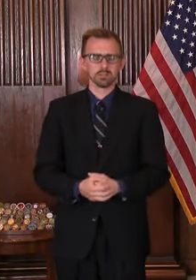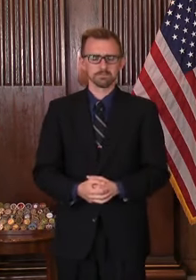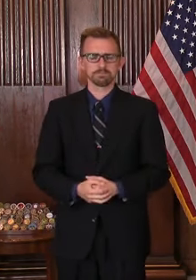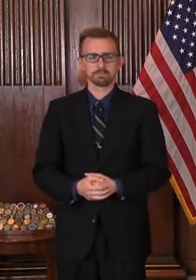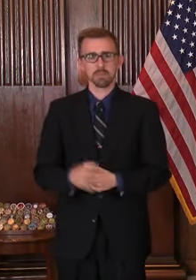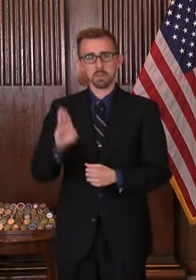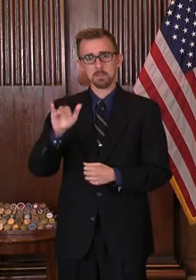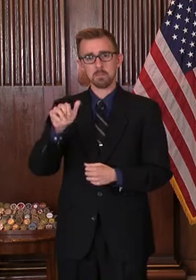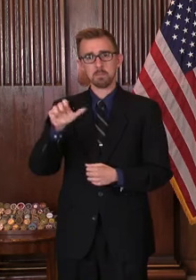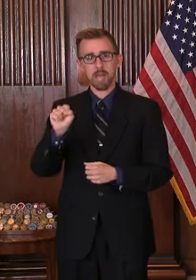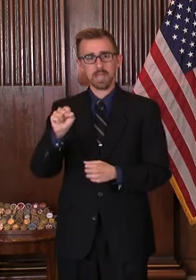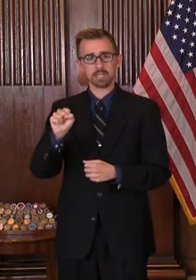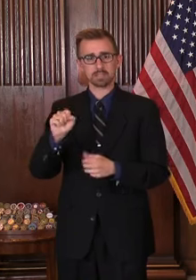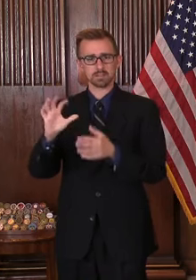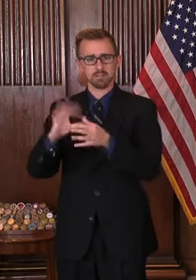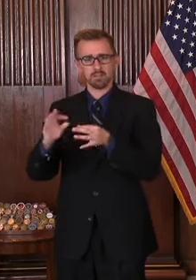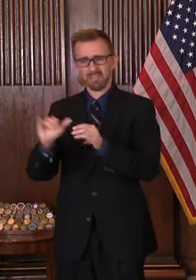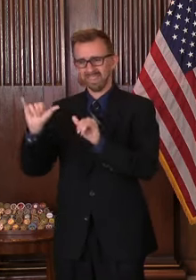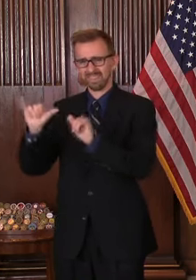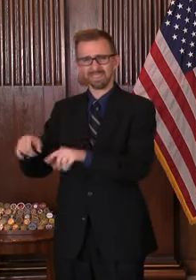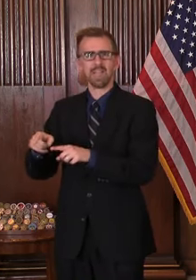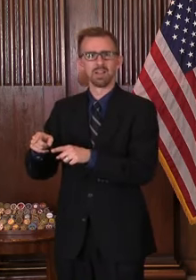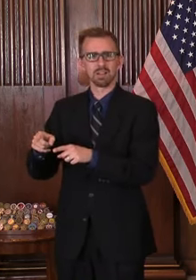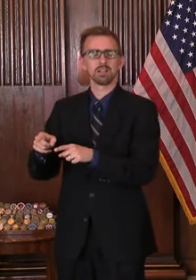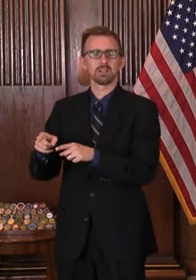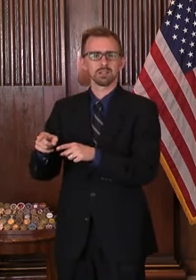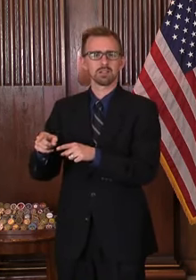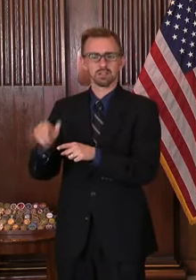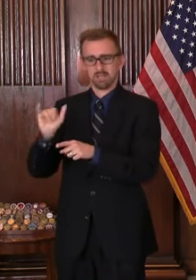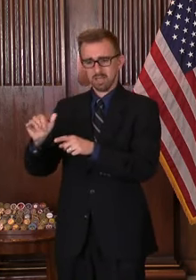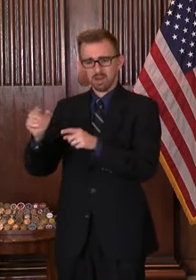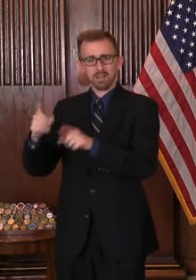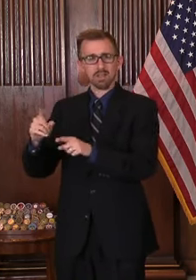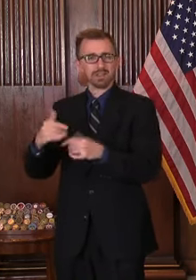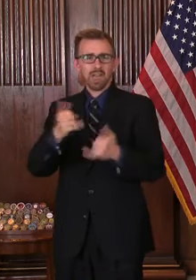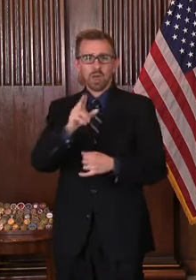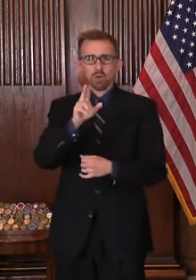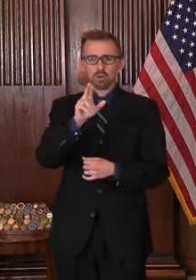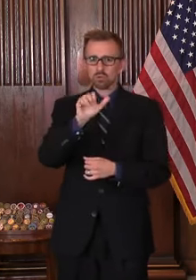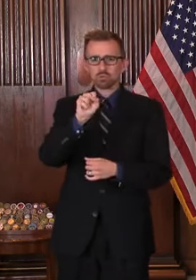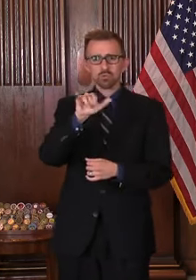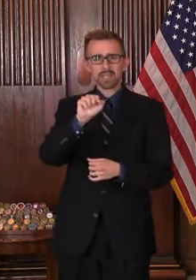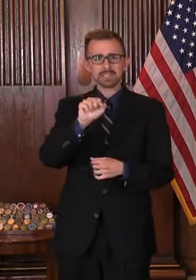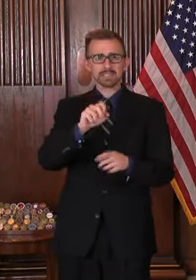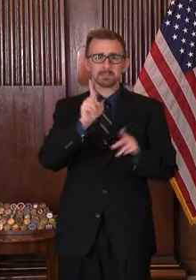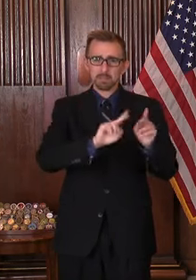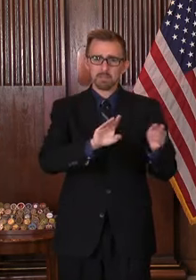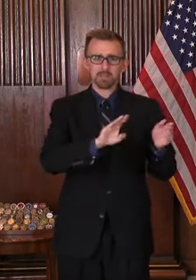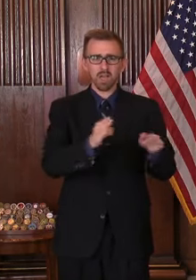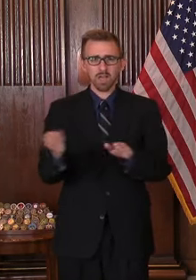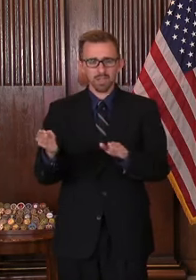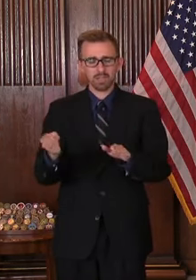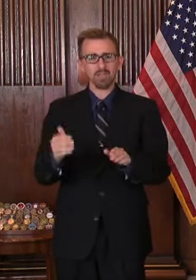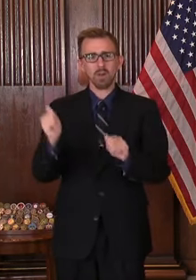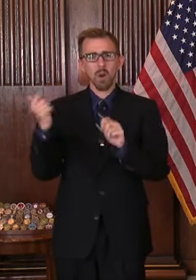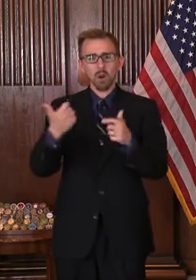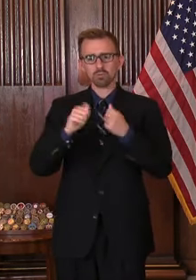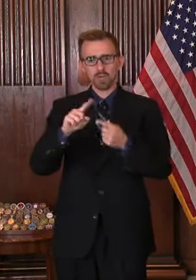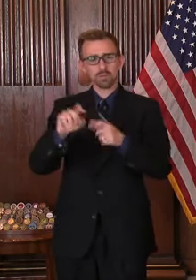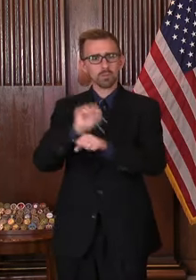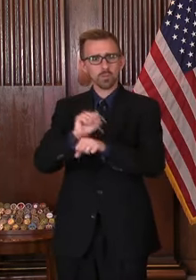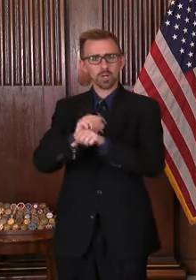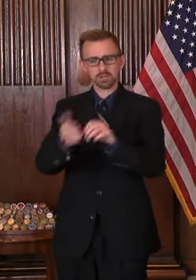bias outlets like that do things like that at a time of crisis, when people are dying, when everybody is trying to